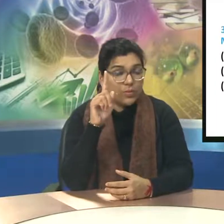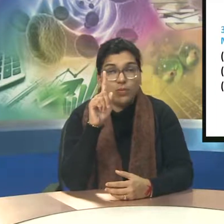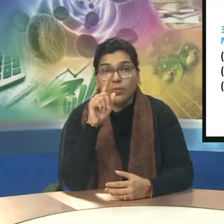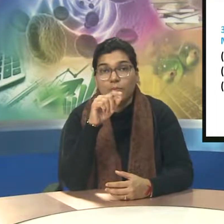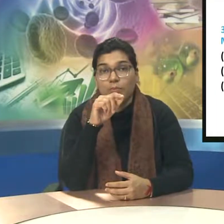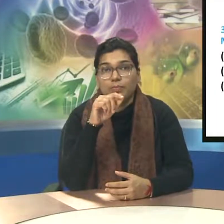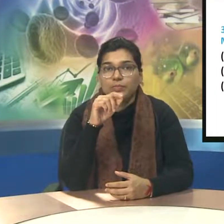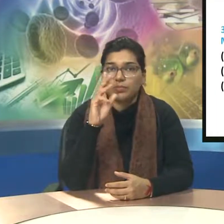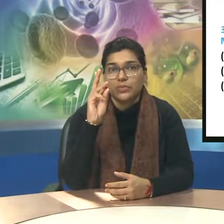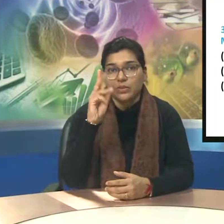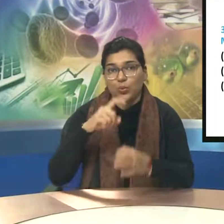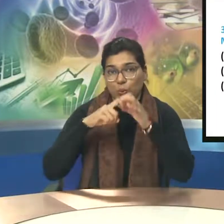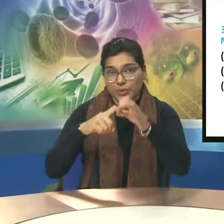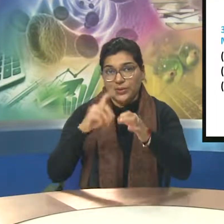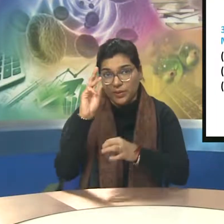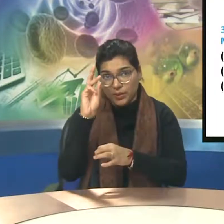The next question is,